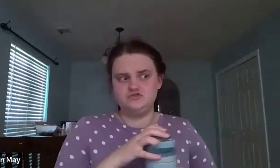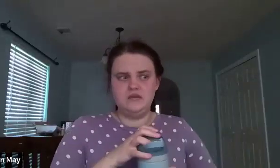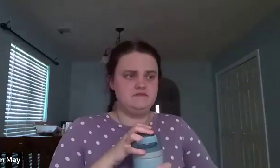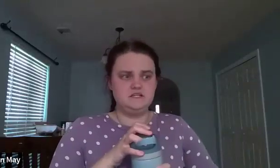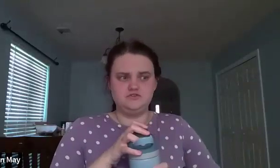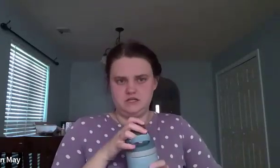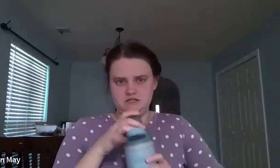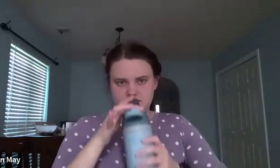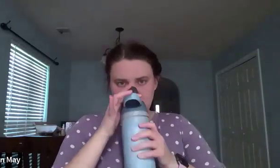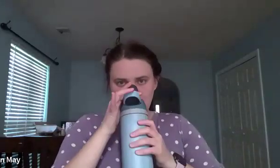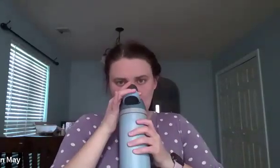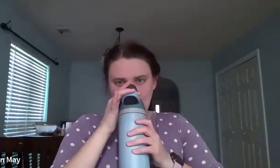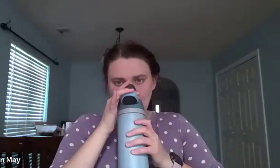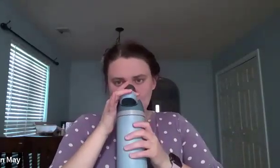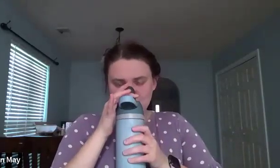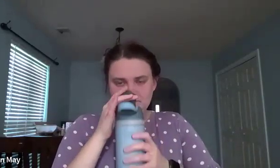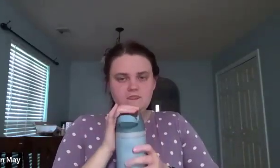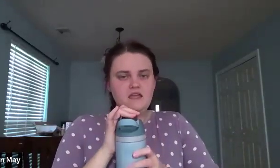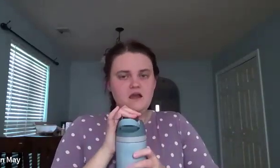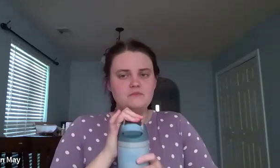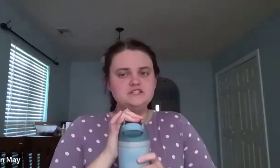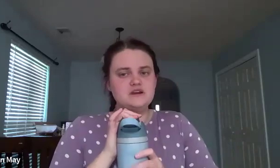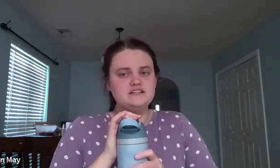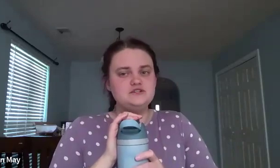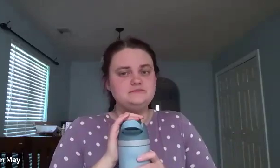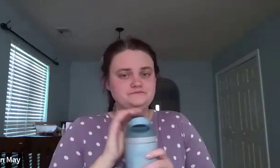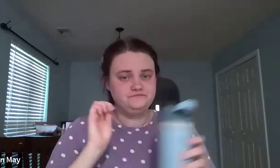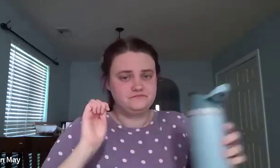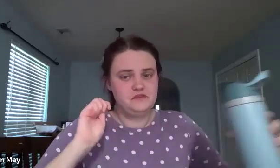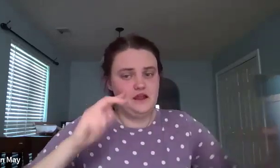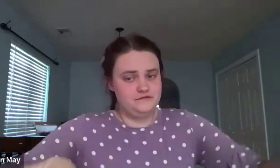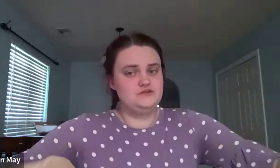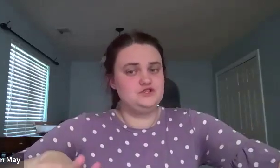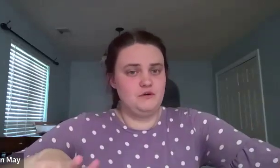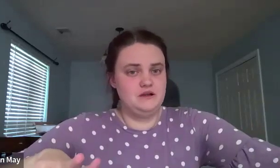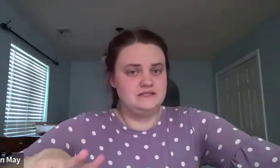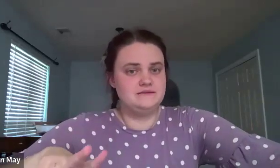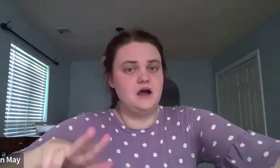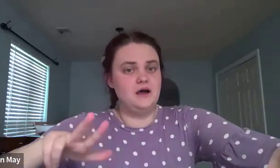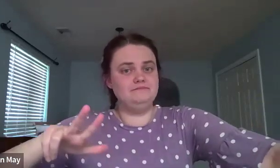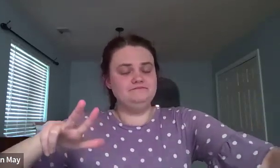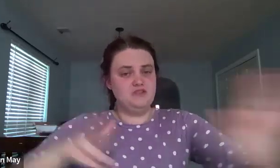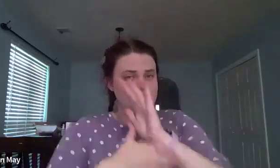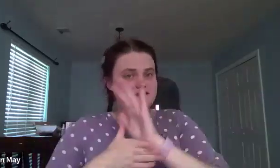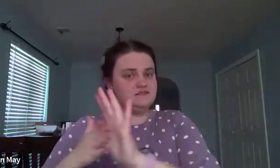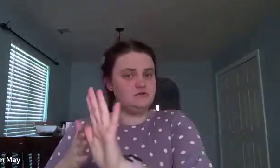we haven't done drinks. I'm gonna try to do a few of the short ones, the basics real